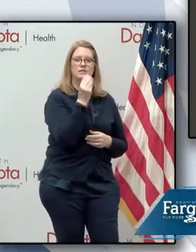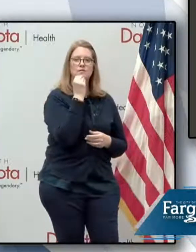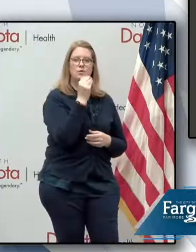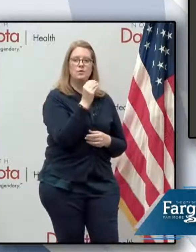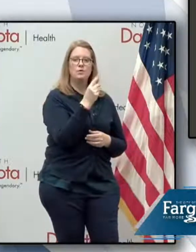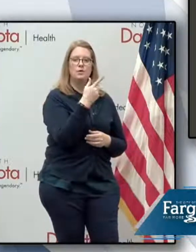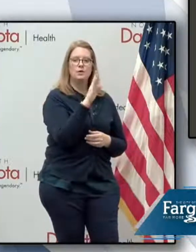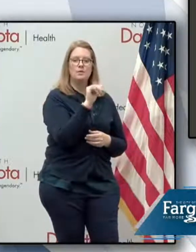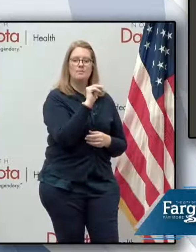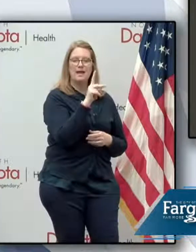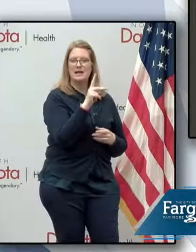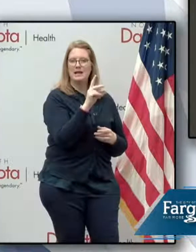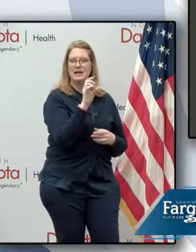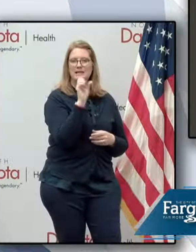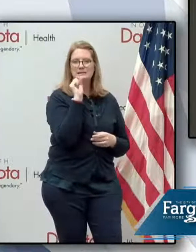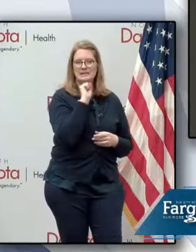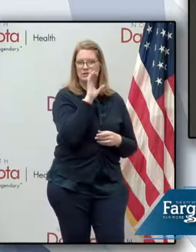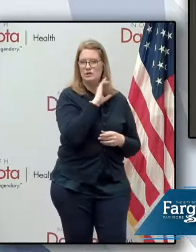Senior Nutrition Services,